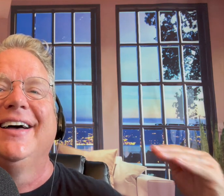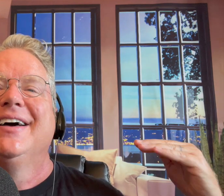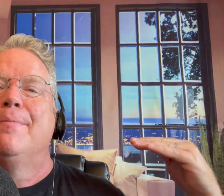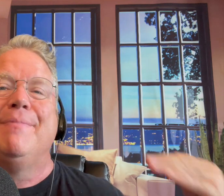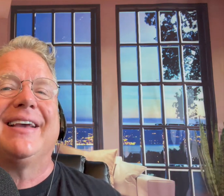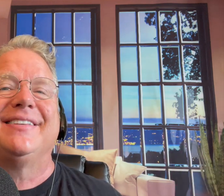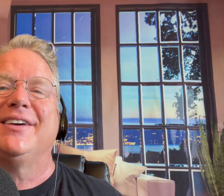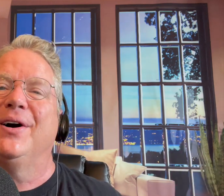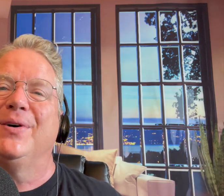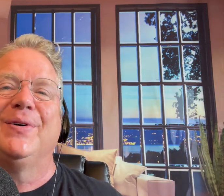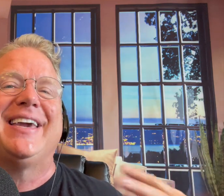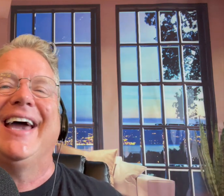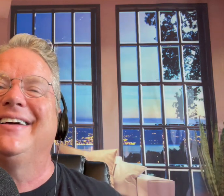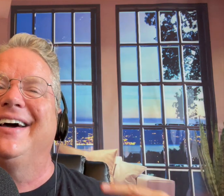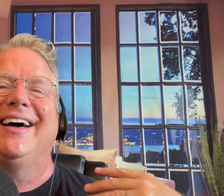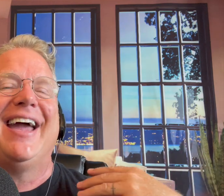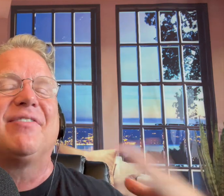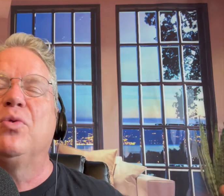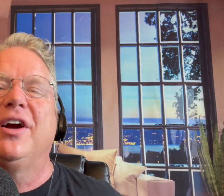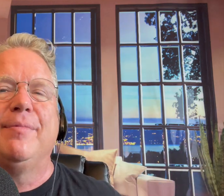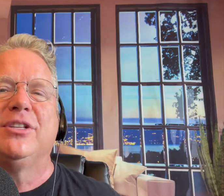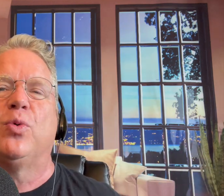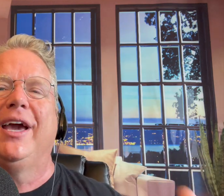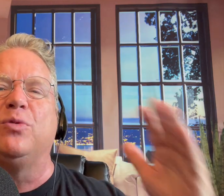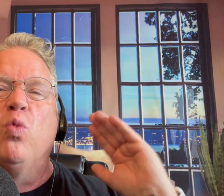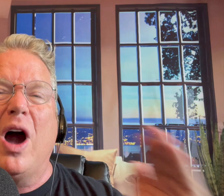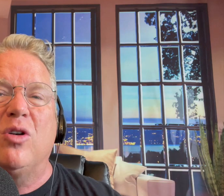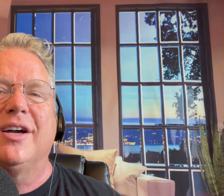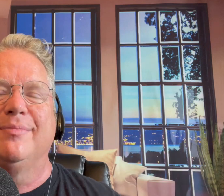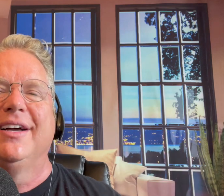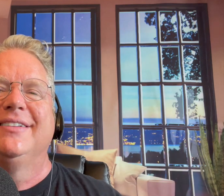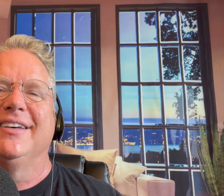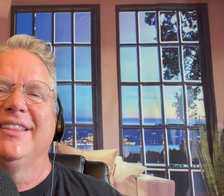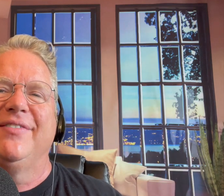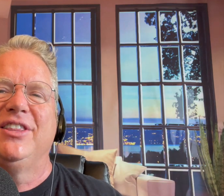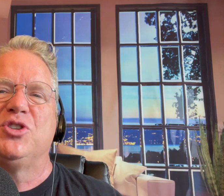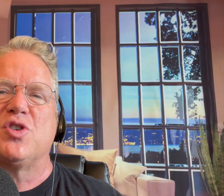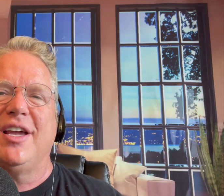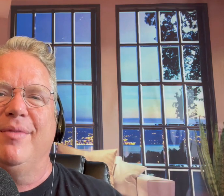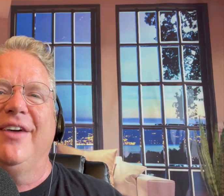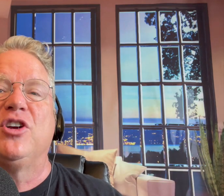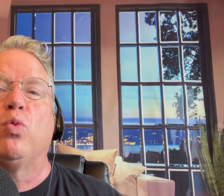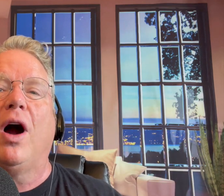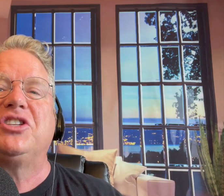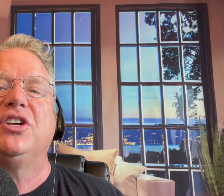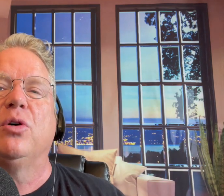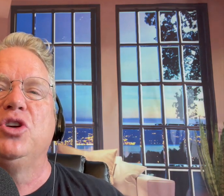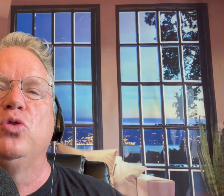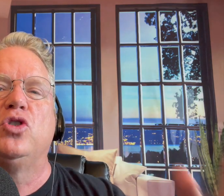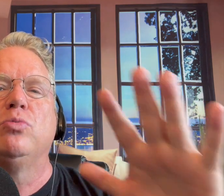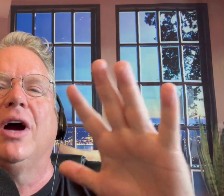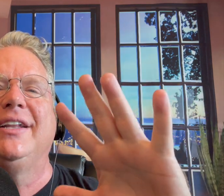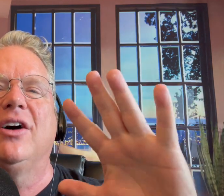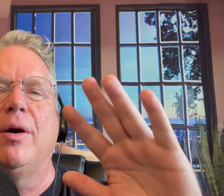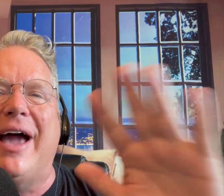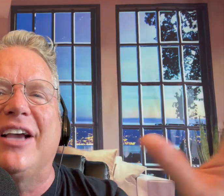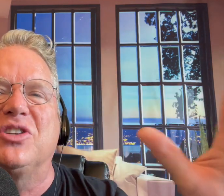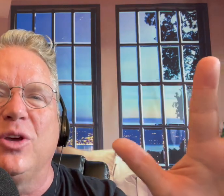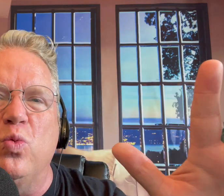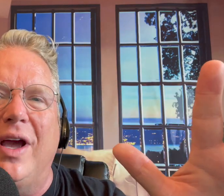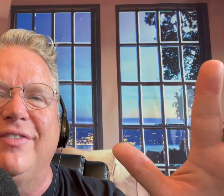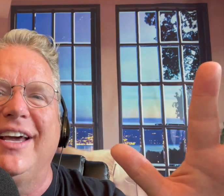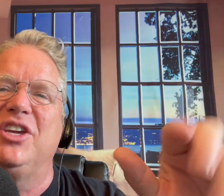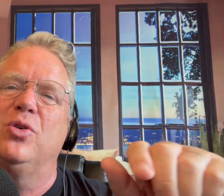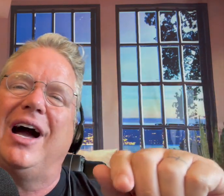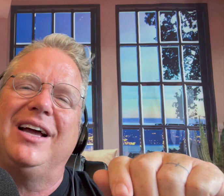Uganda, Mexico, Canada, everywhere in between. Welcome to Living the Dream. If you're watching on YouTube right now, I'm